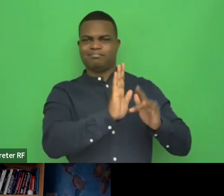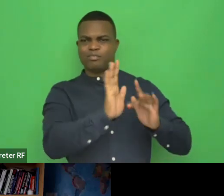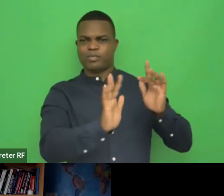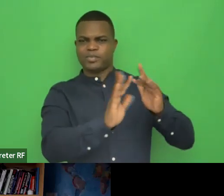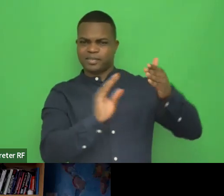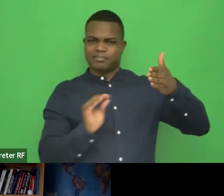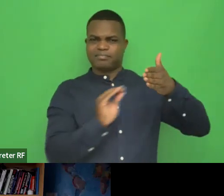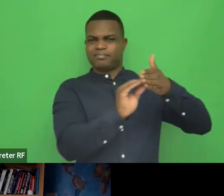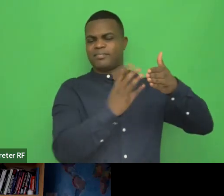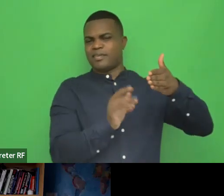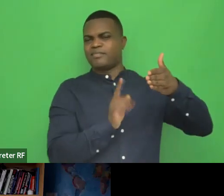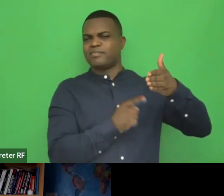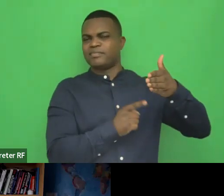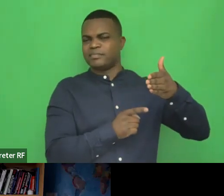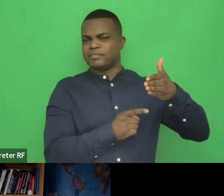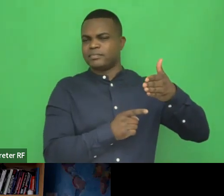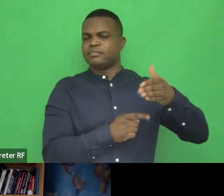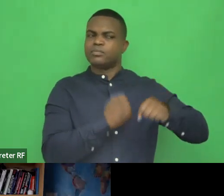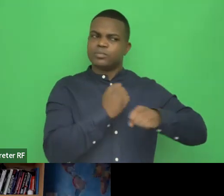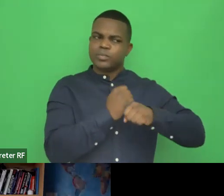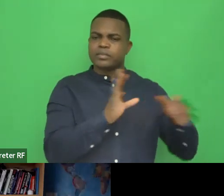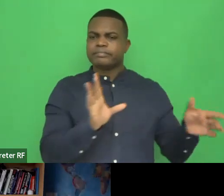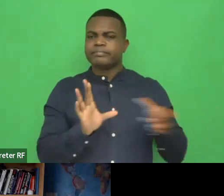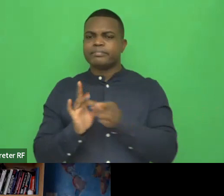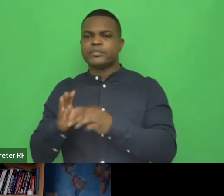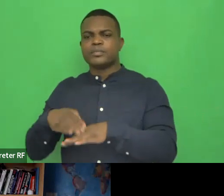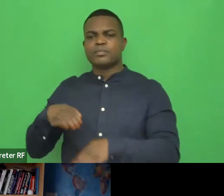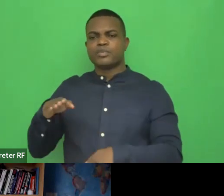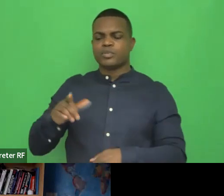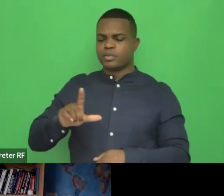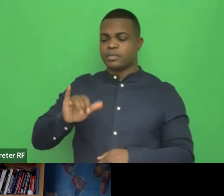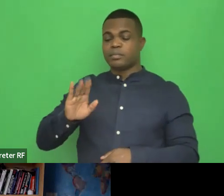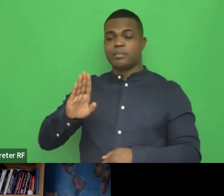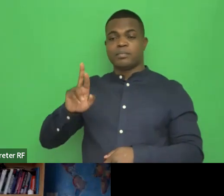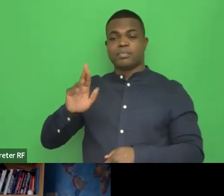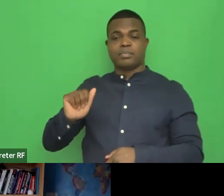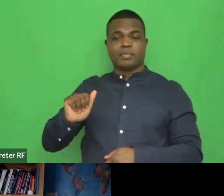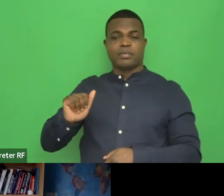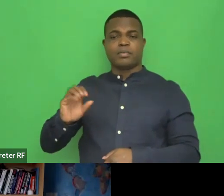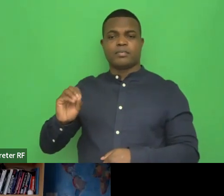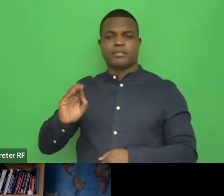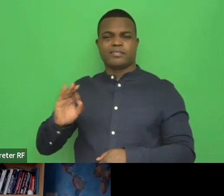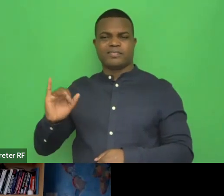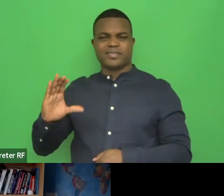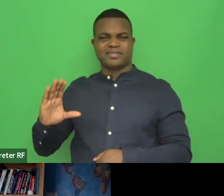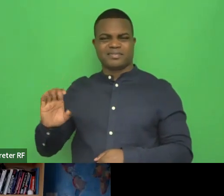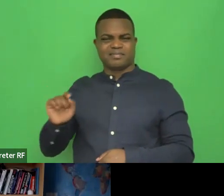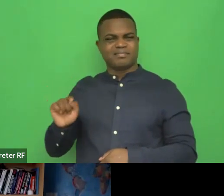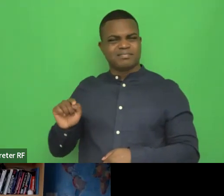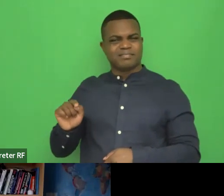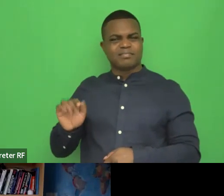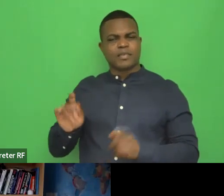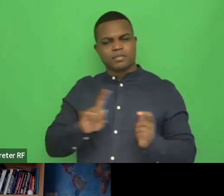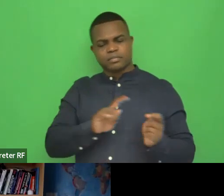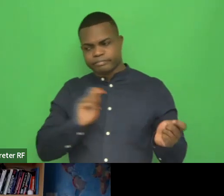Word to EPUB than using the built-in solution. Similarly, you